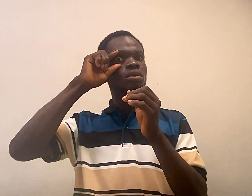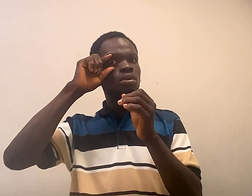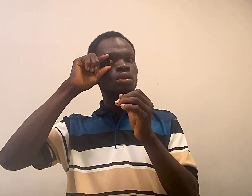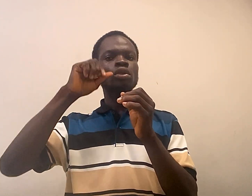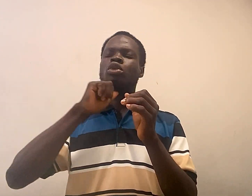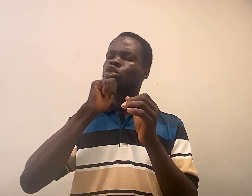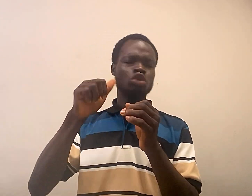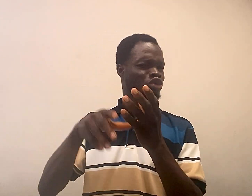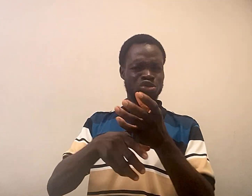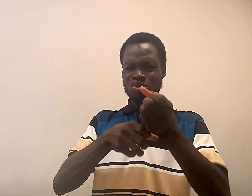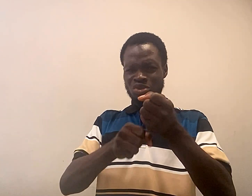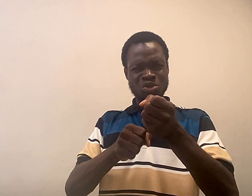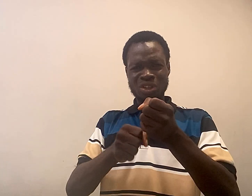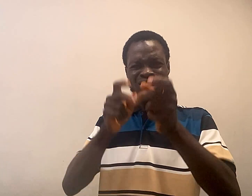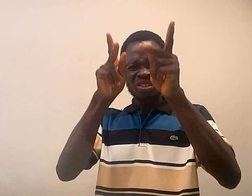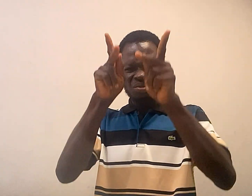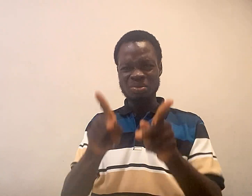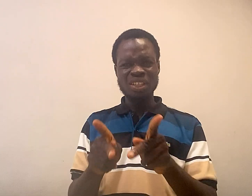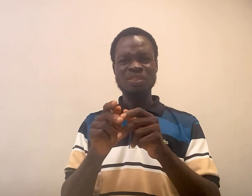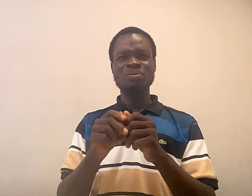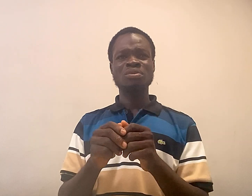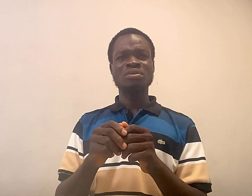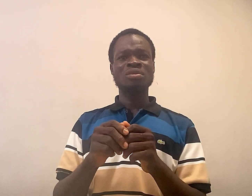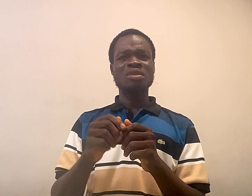completely. And that's why I win.